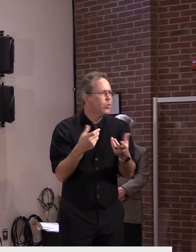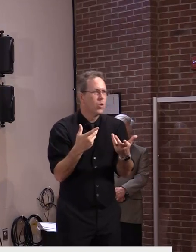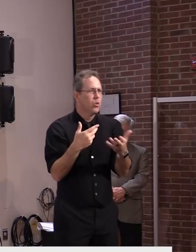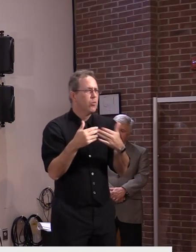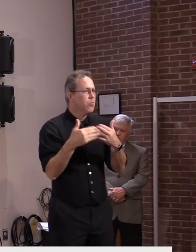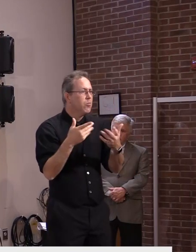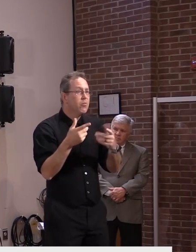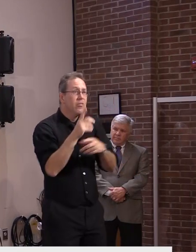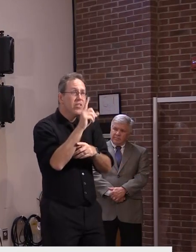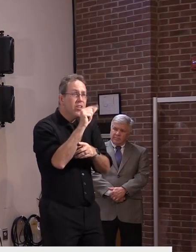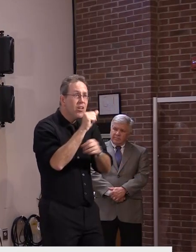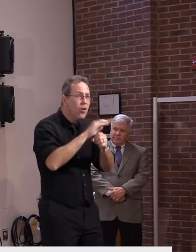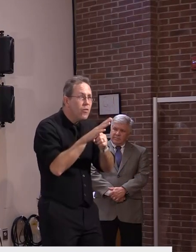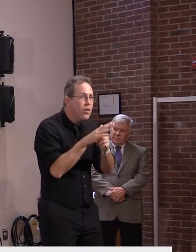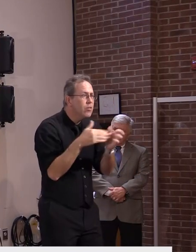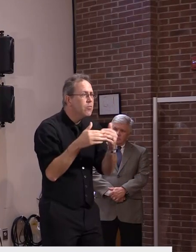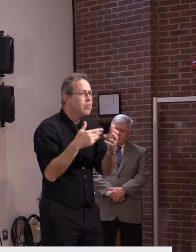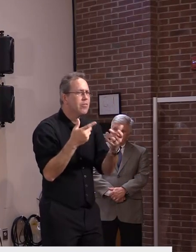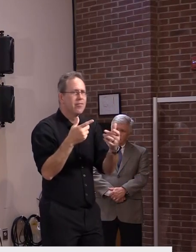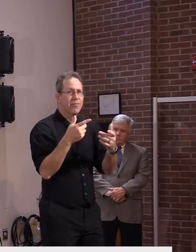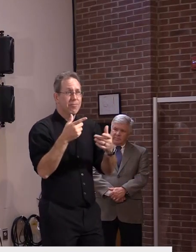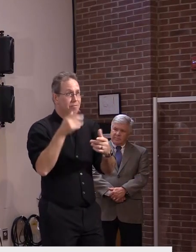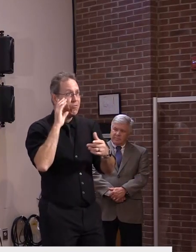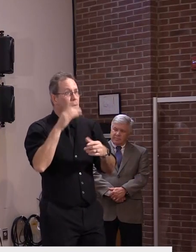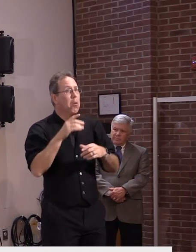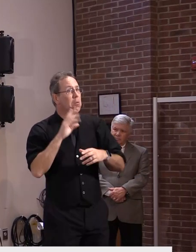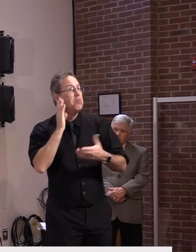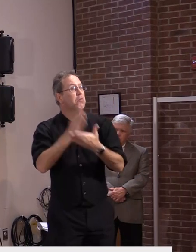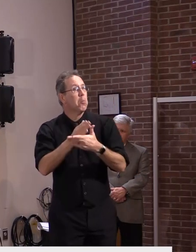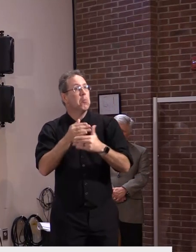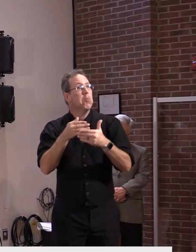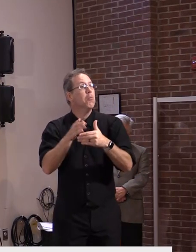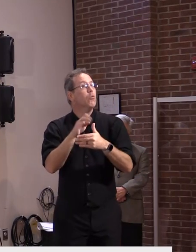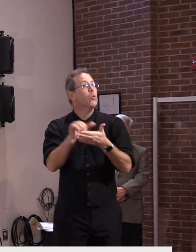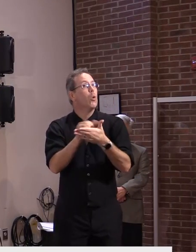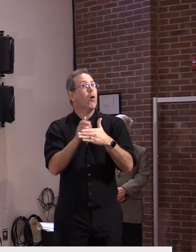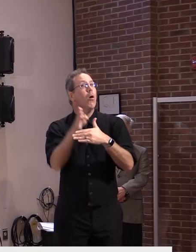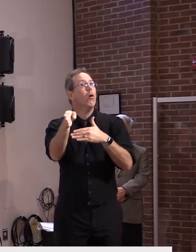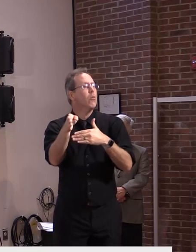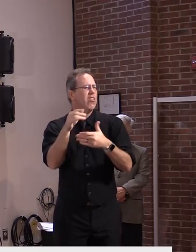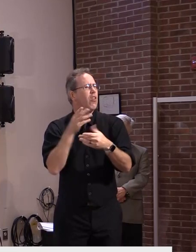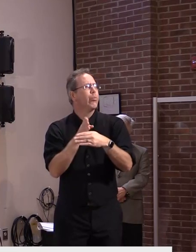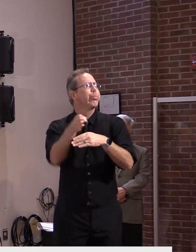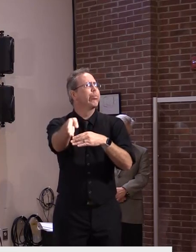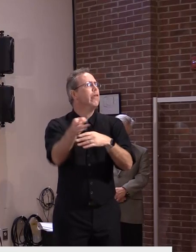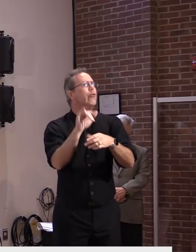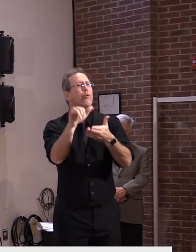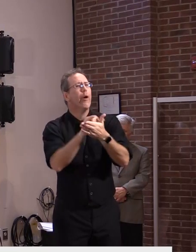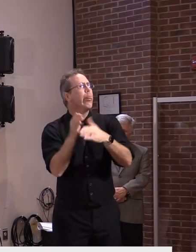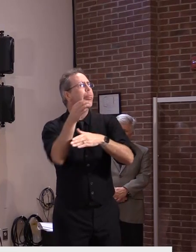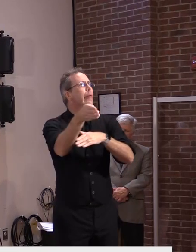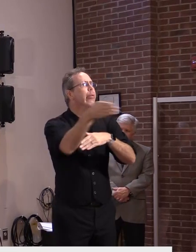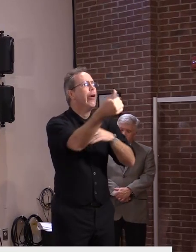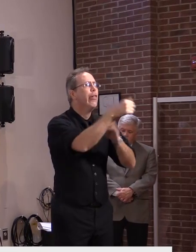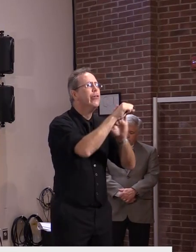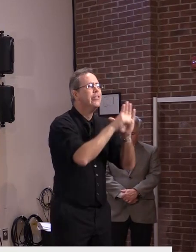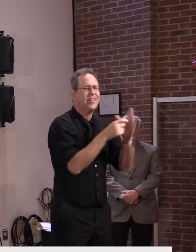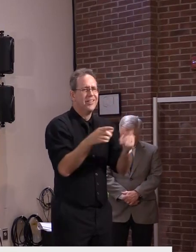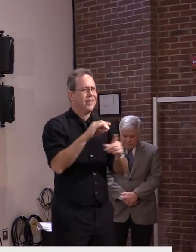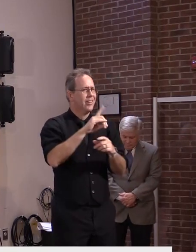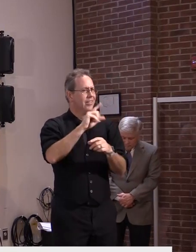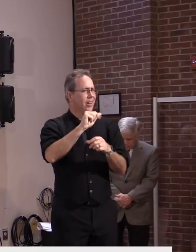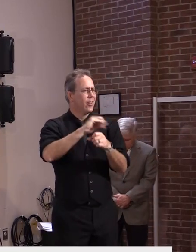to states that have either no guidance about masking, recommend masking, or mandate